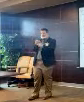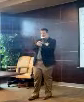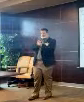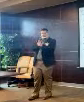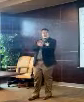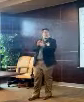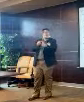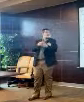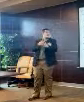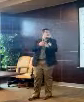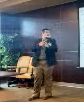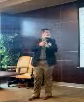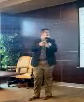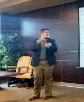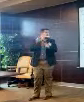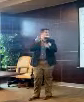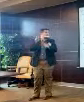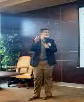way,